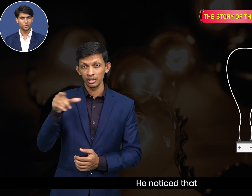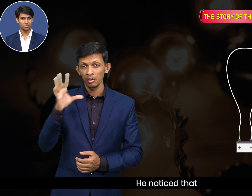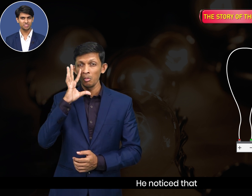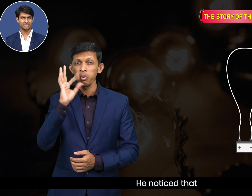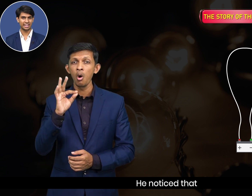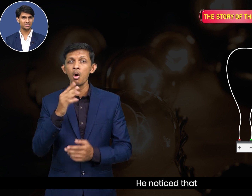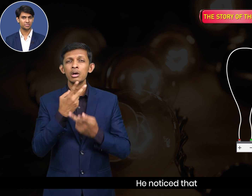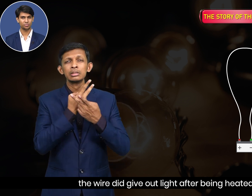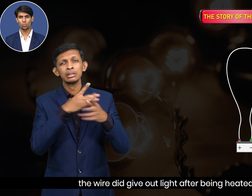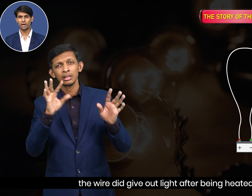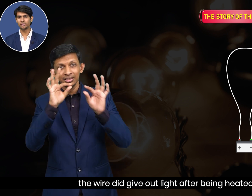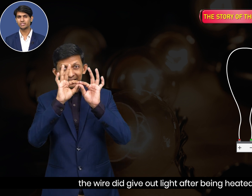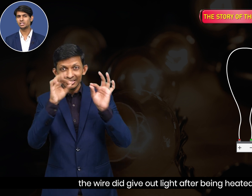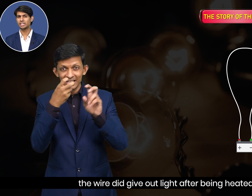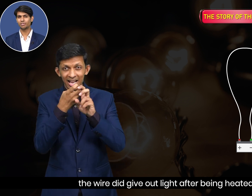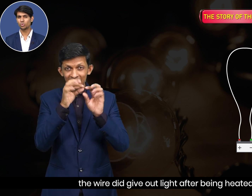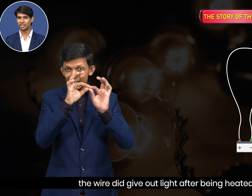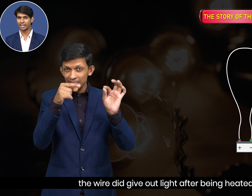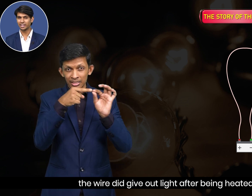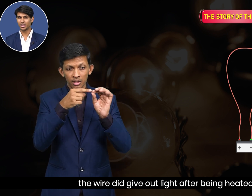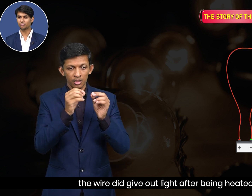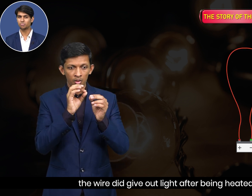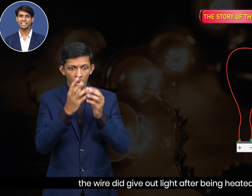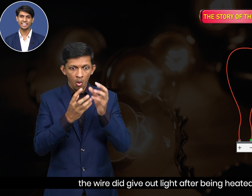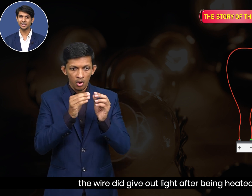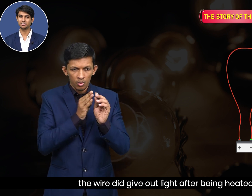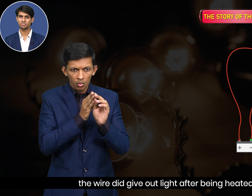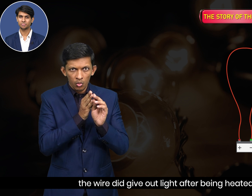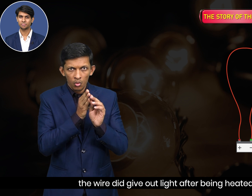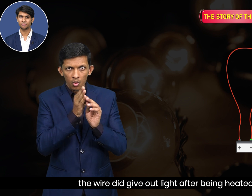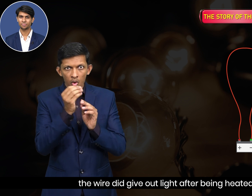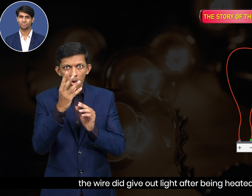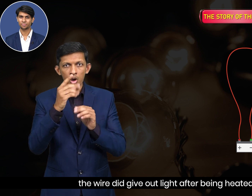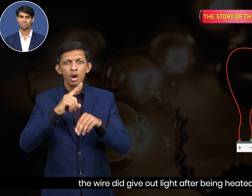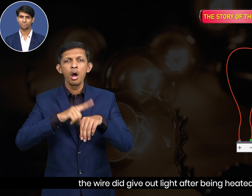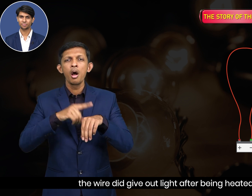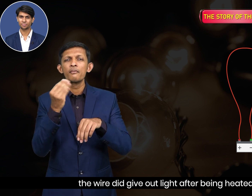He noticed that the wire did give out light after being heated,